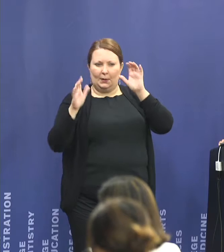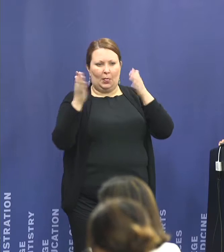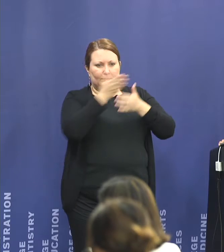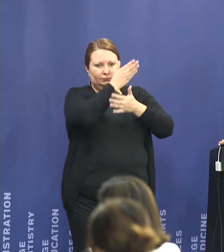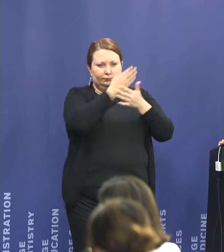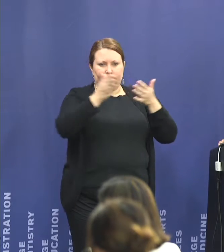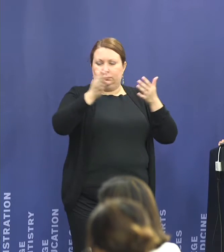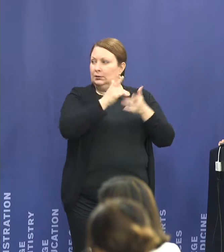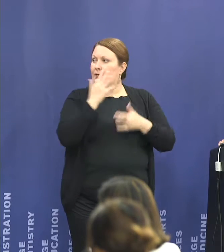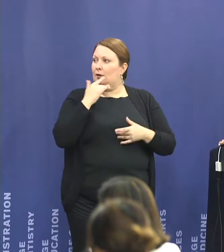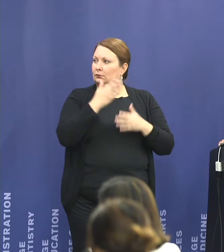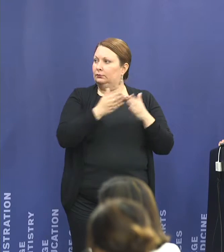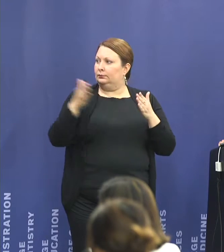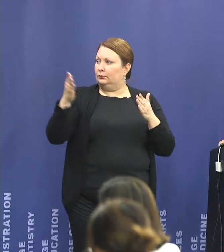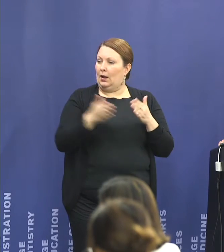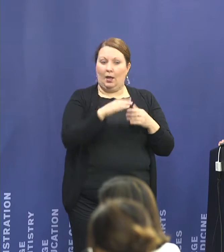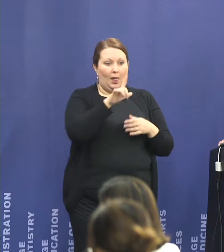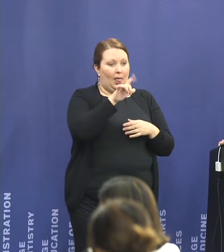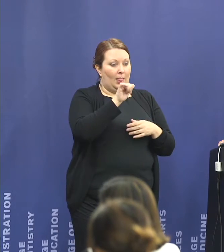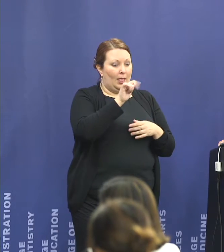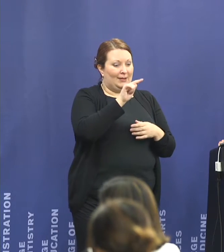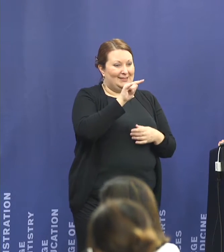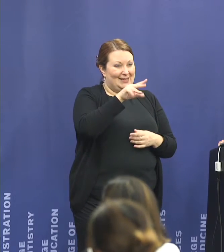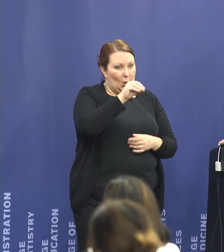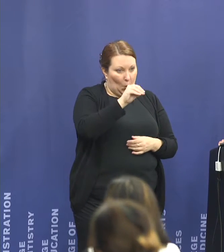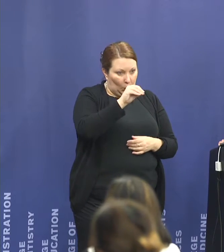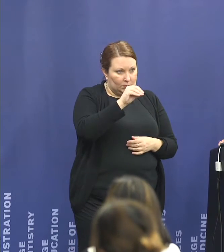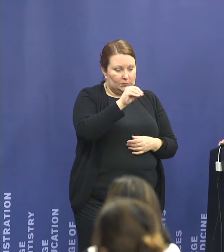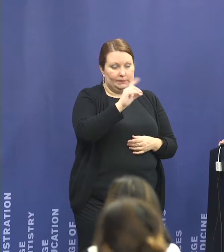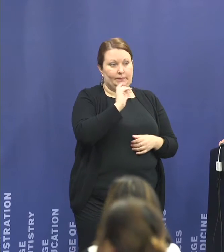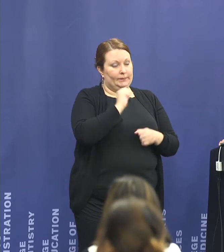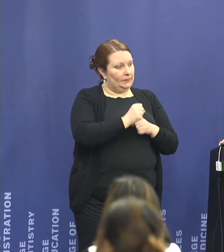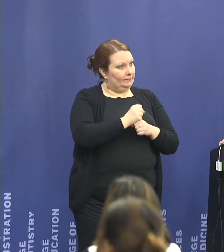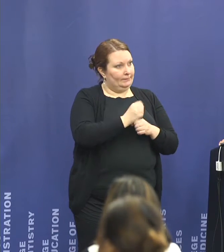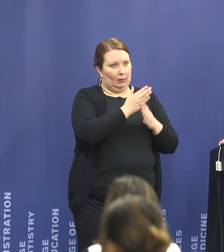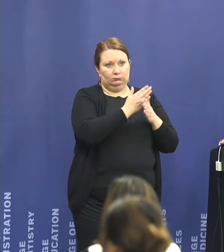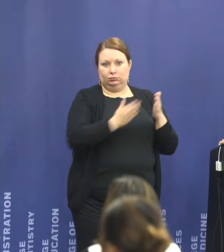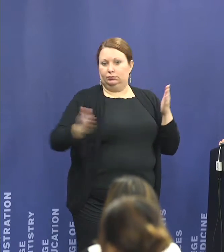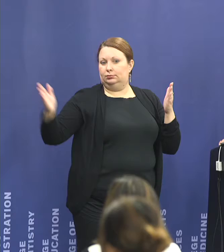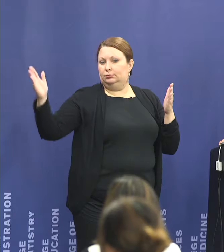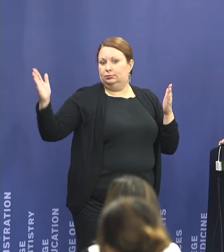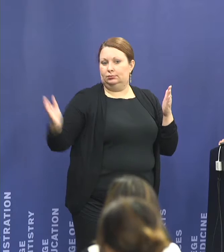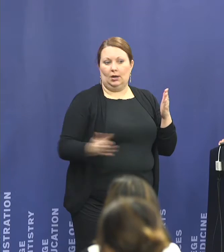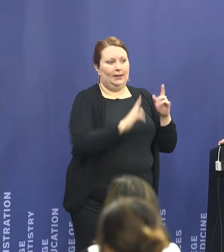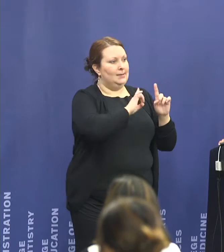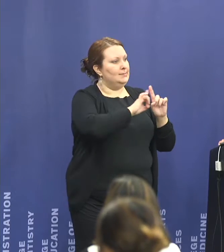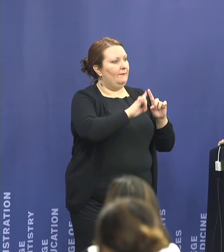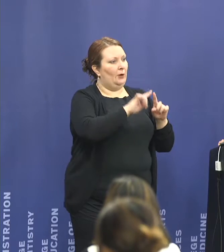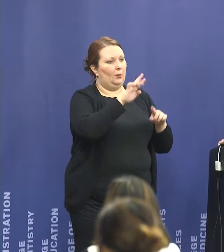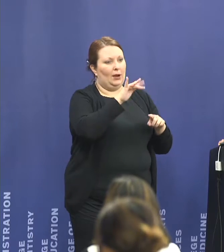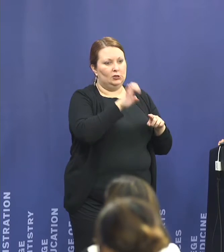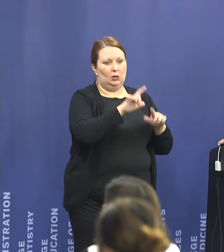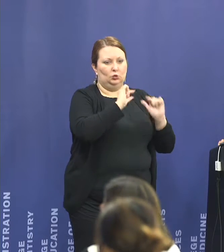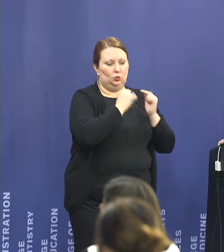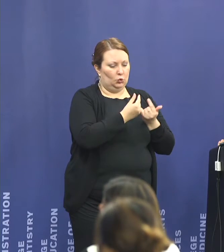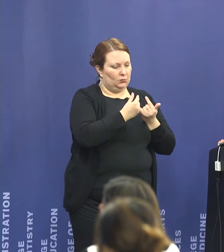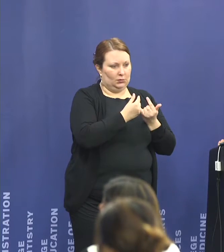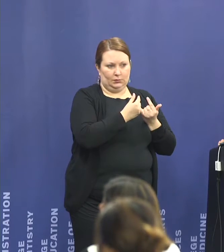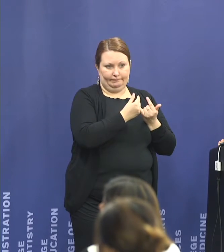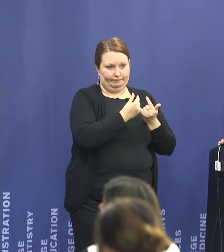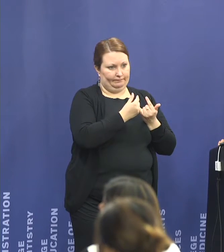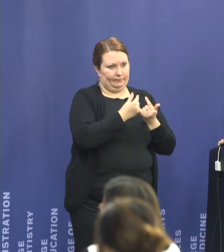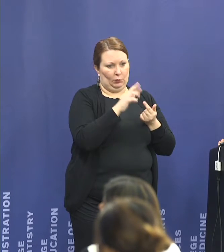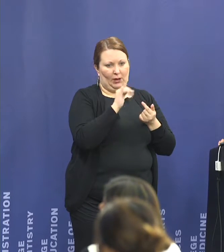between, which would say Latinos actually belong to so many different racial groups in the sense that they're racialized very